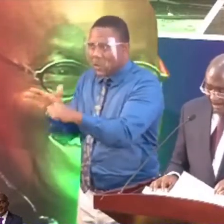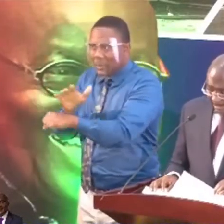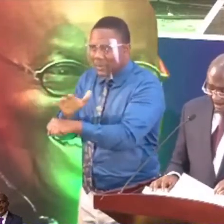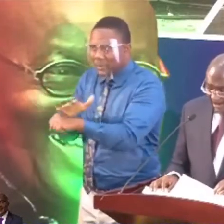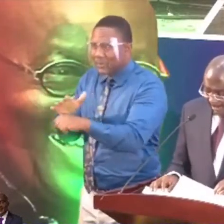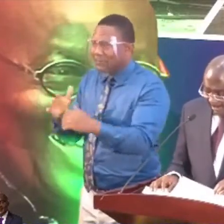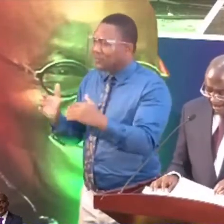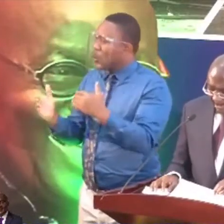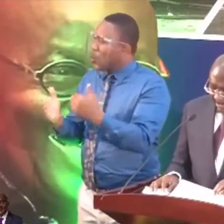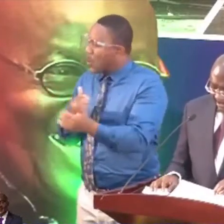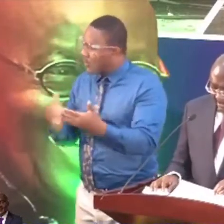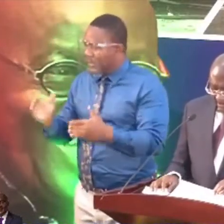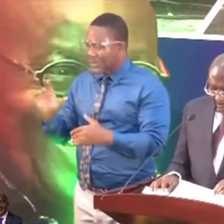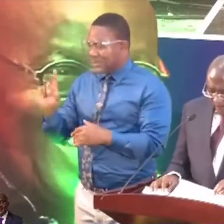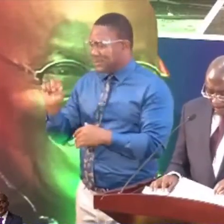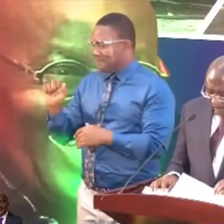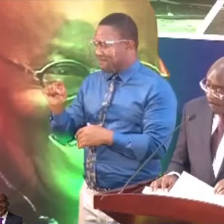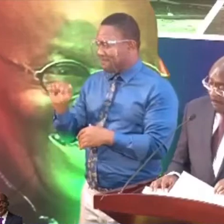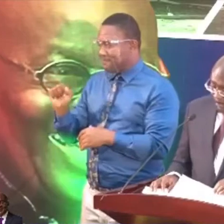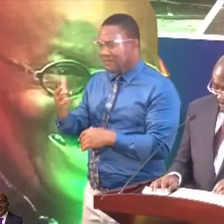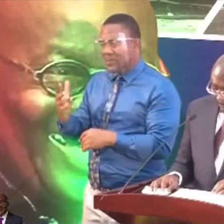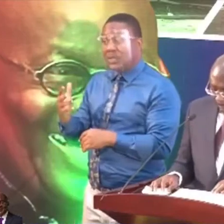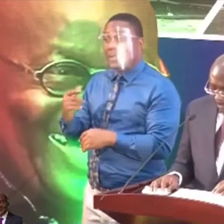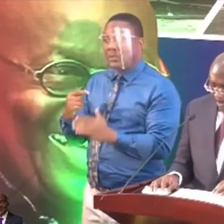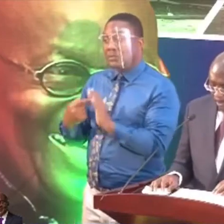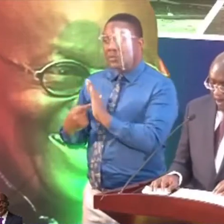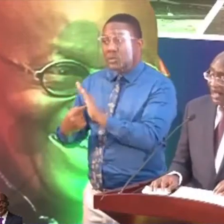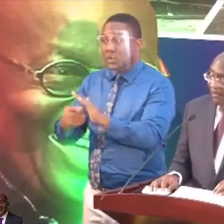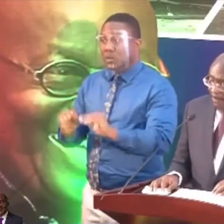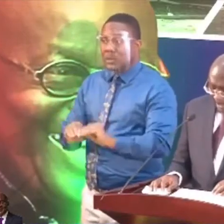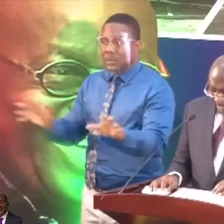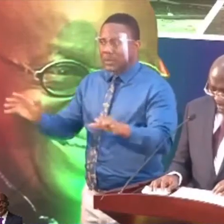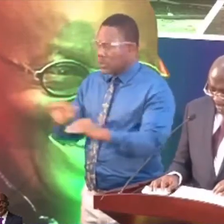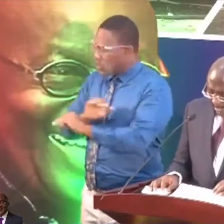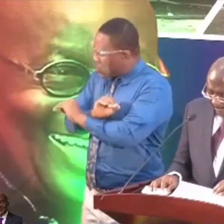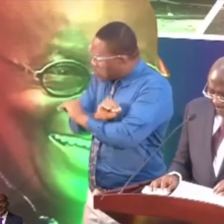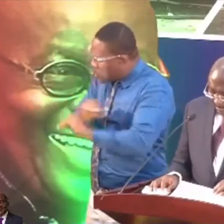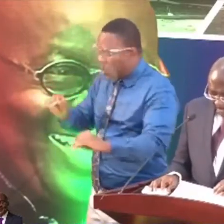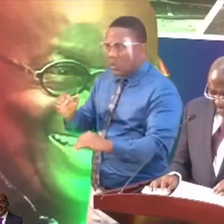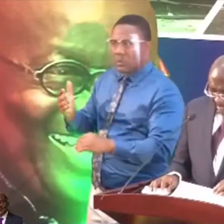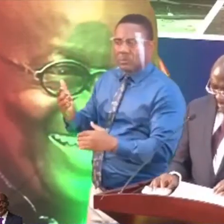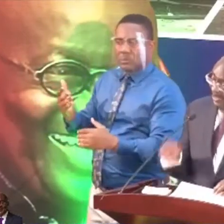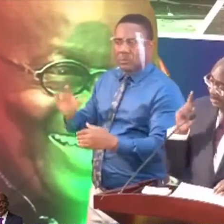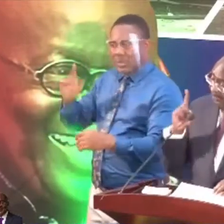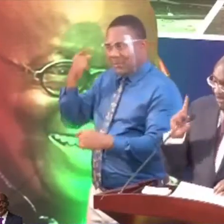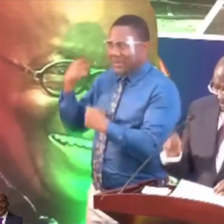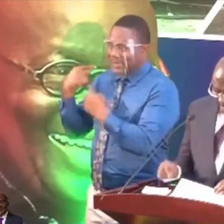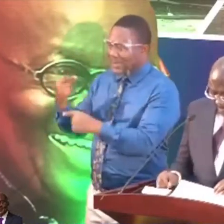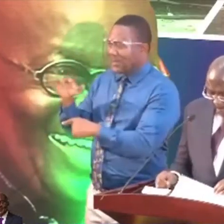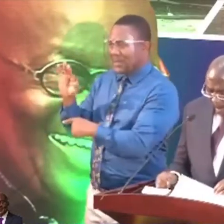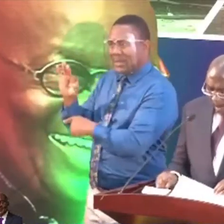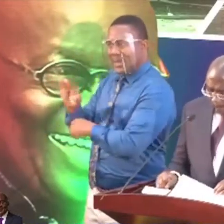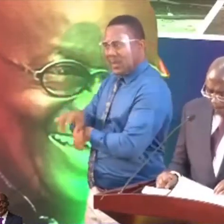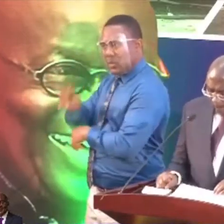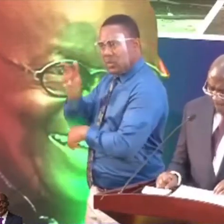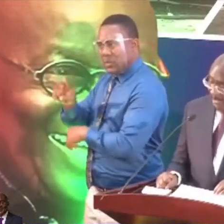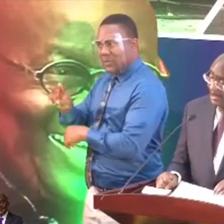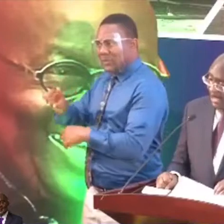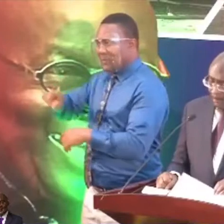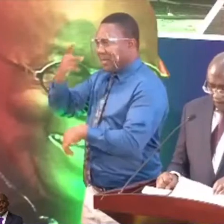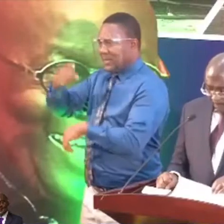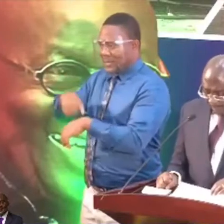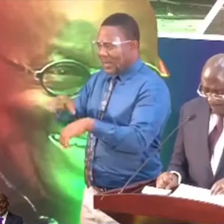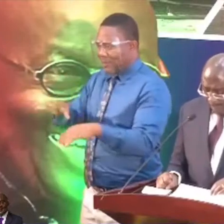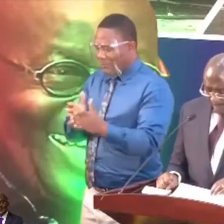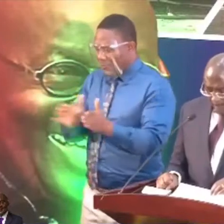data indicates that in the Fourth Republic, no government has achieved as much in its first term of office in terms